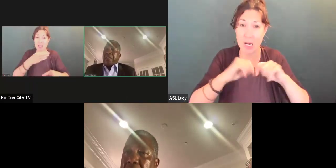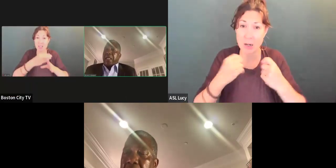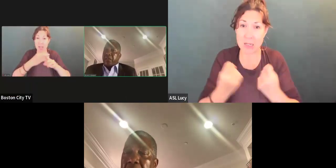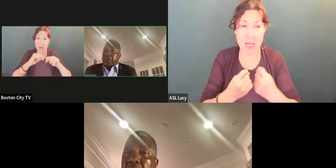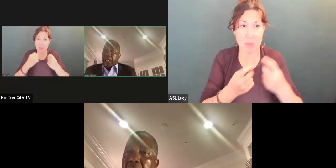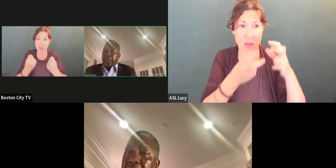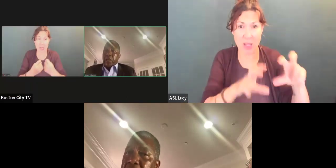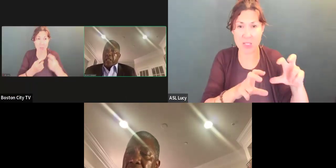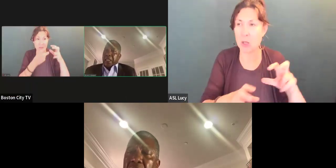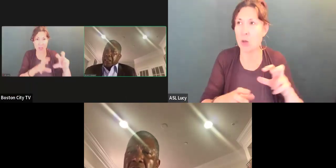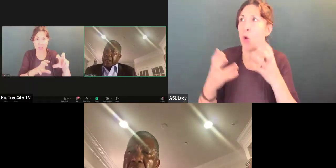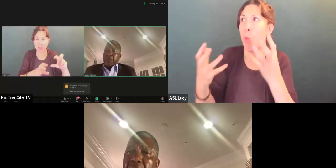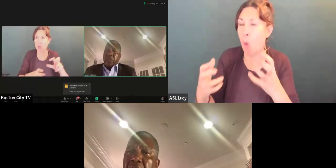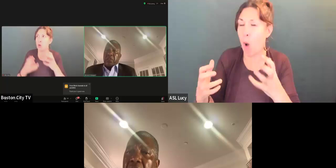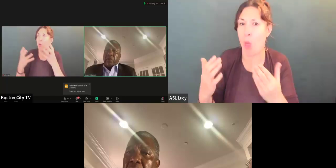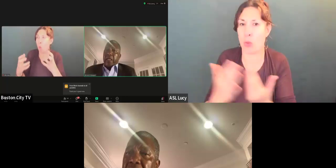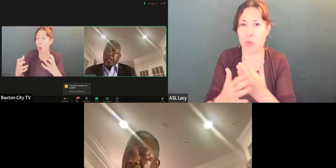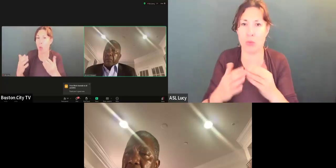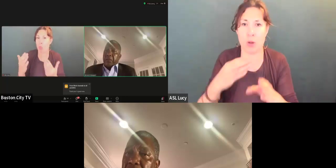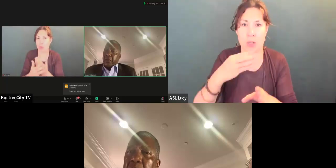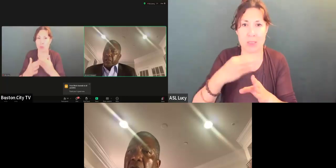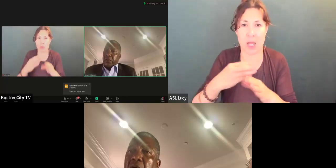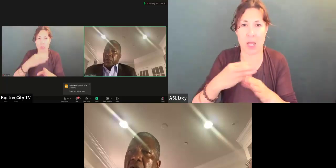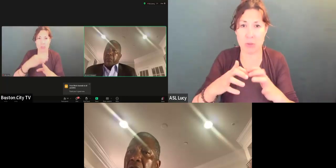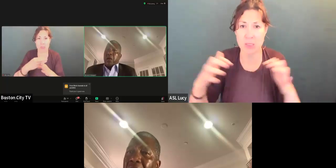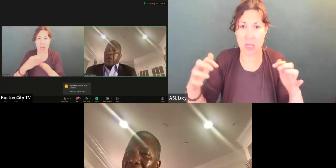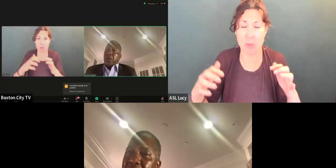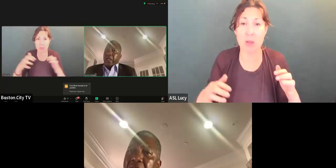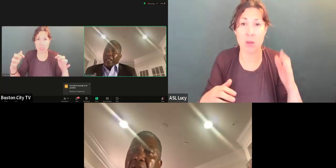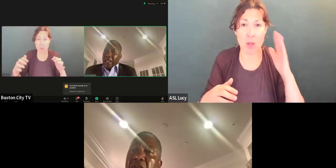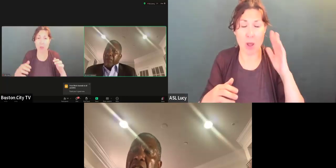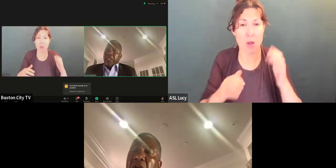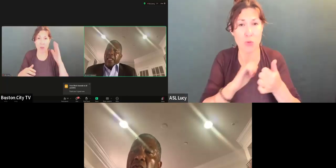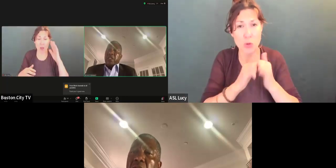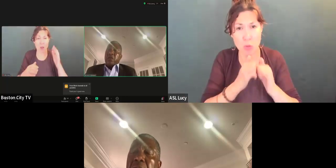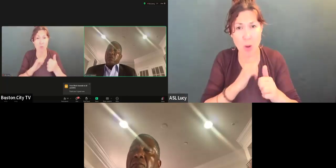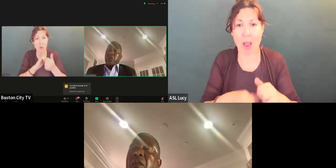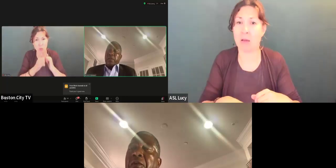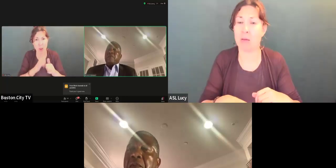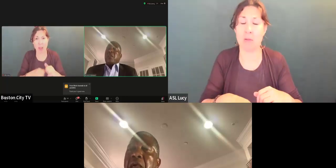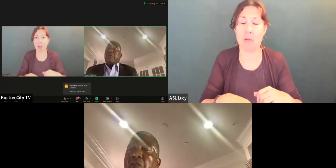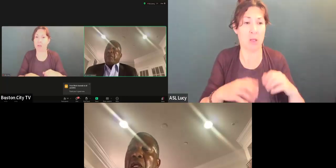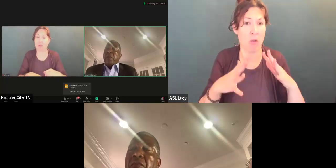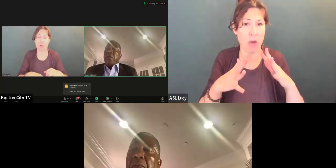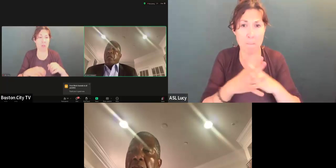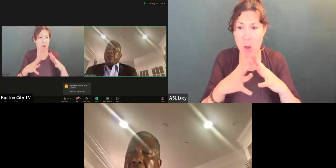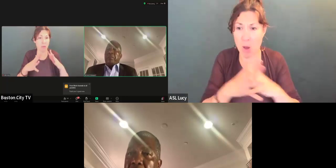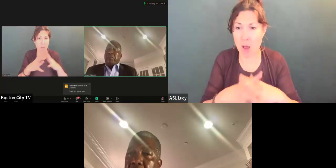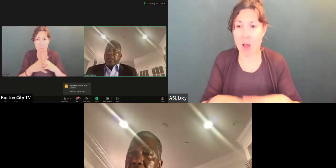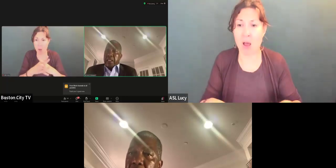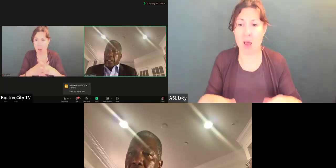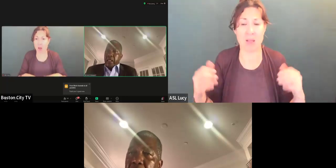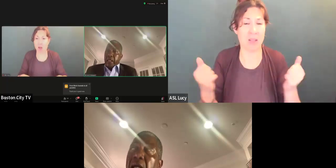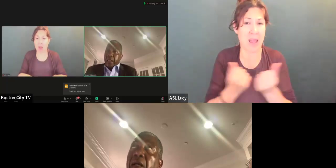soccer stadium, not just for the track, but for the football and everything else that goes with it. For me, one of the